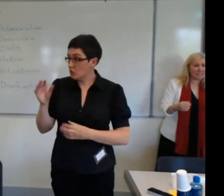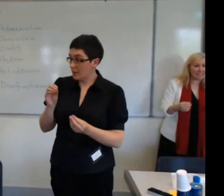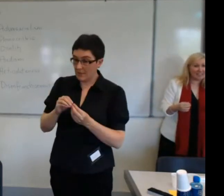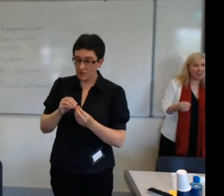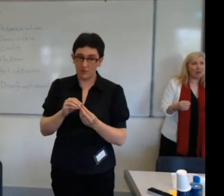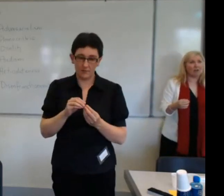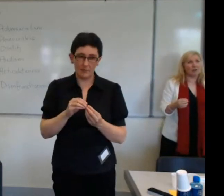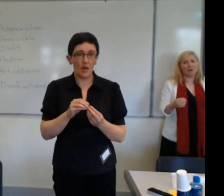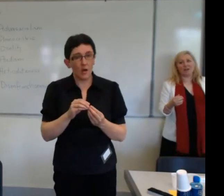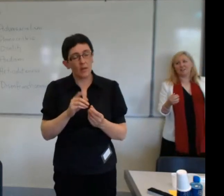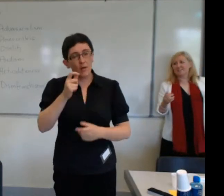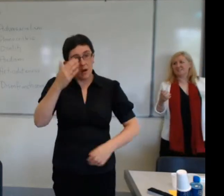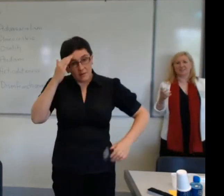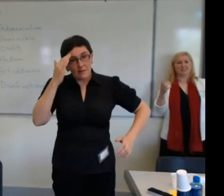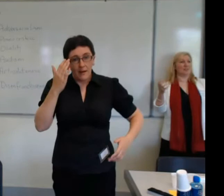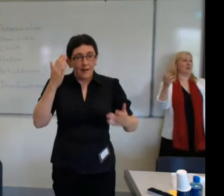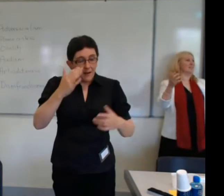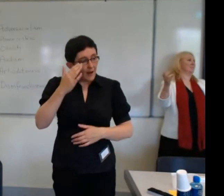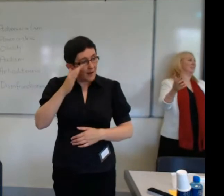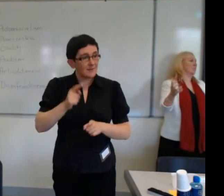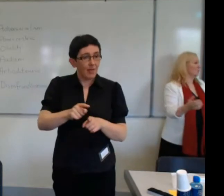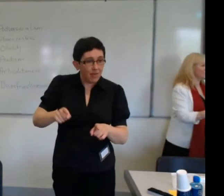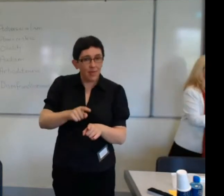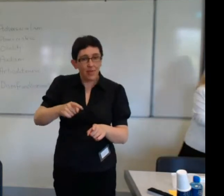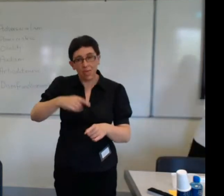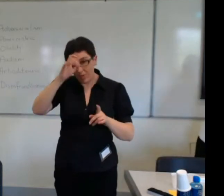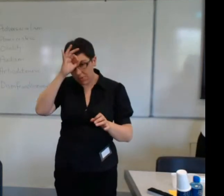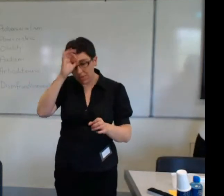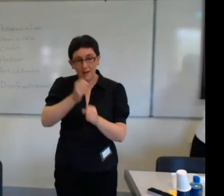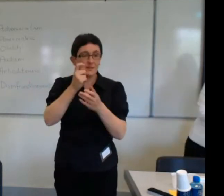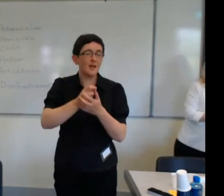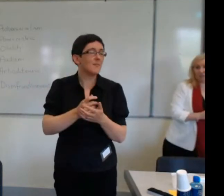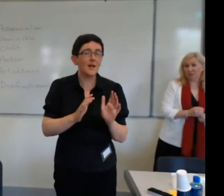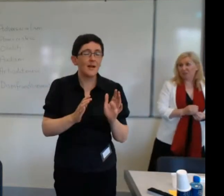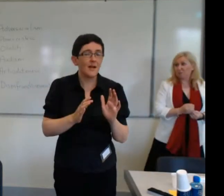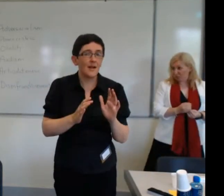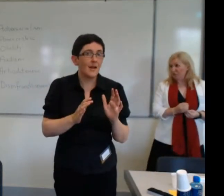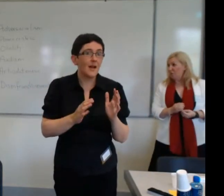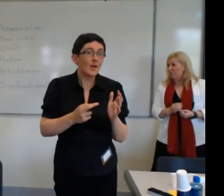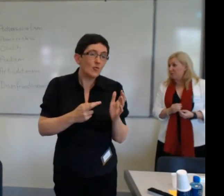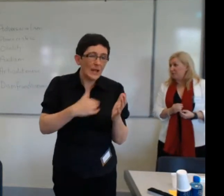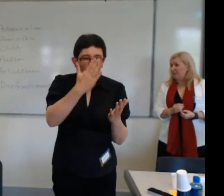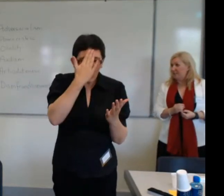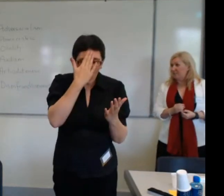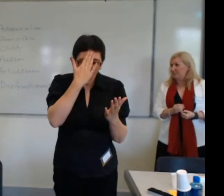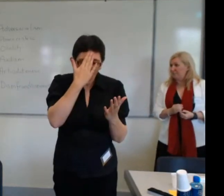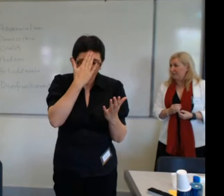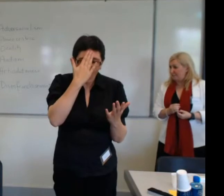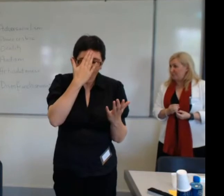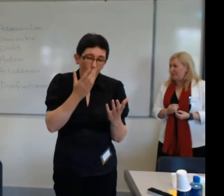think, oh, Ireland, we don't possibly know what we're doing. In fact, very often we do know what we're doing, and I suppose we need to grow